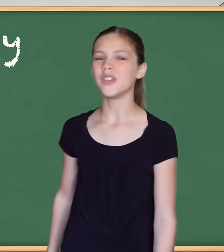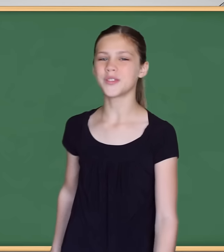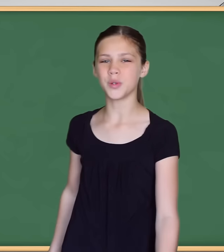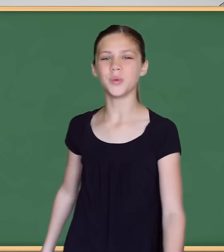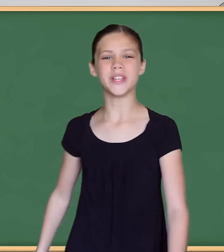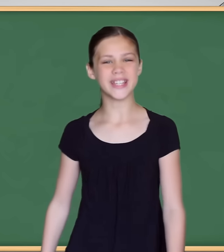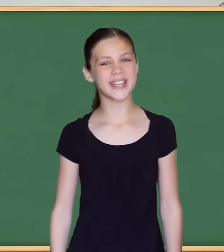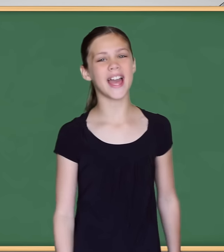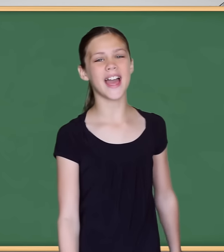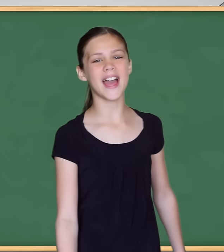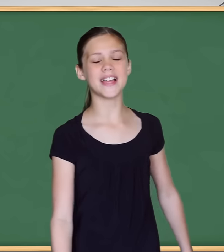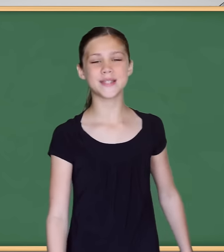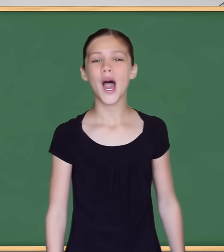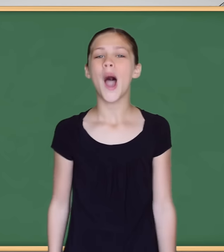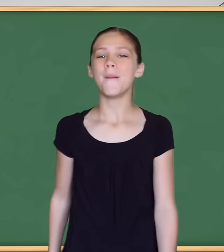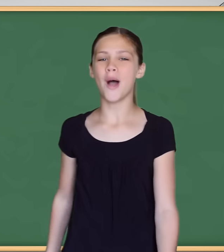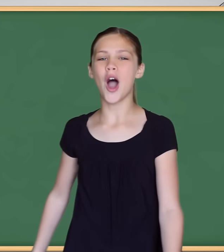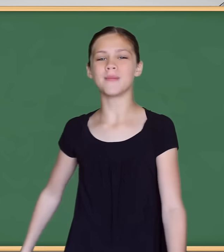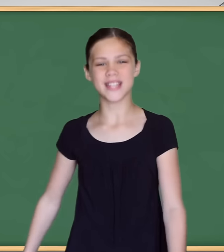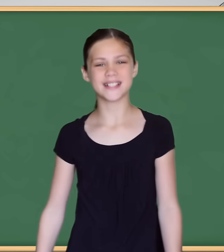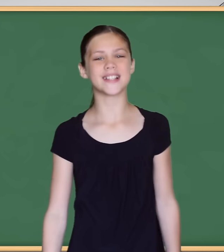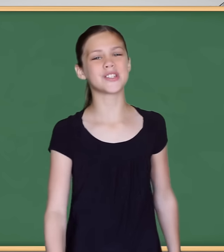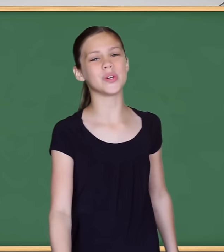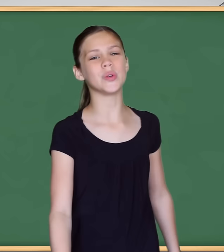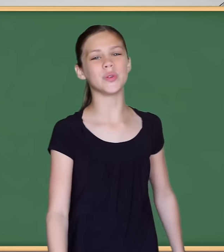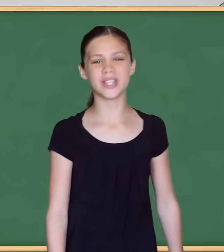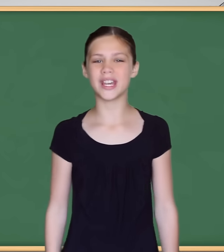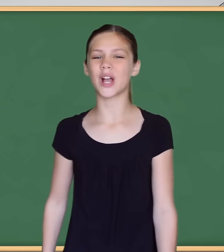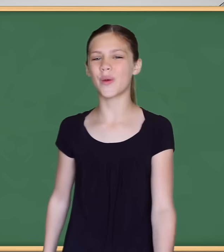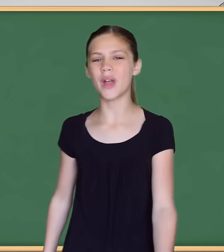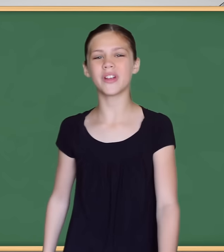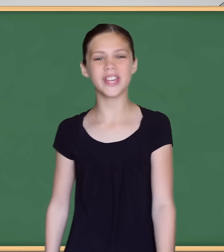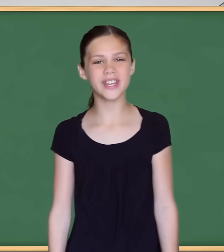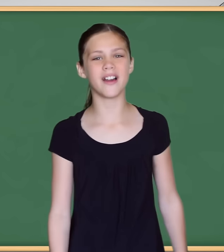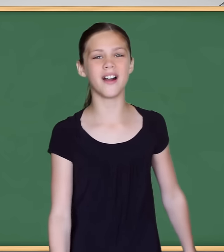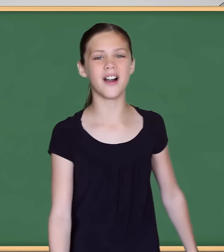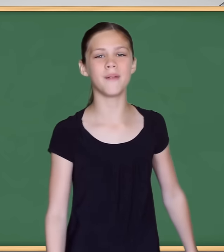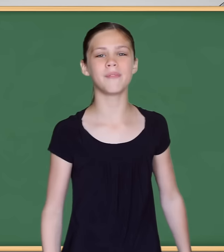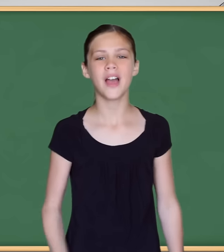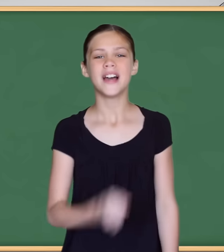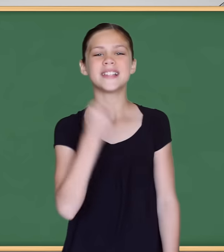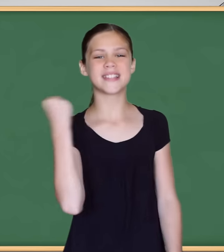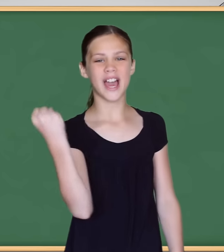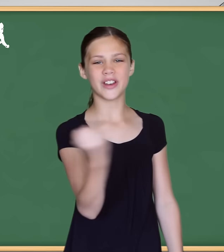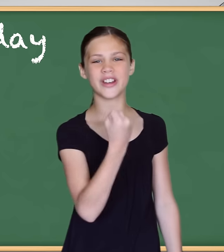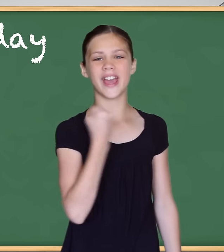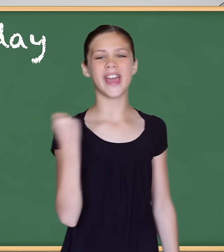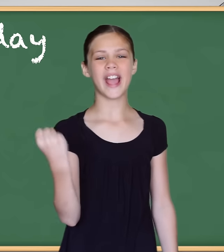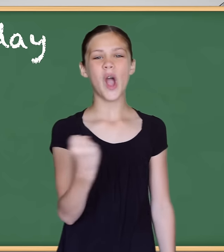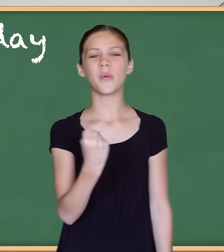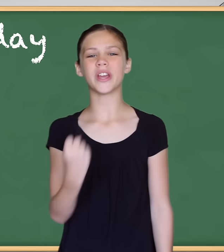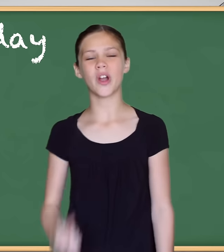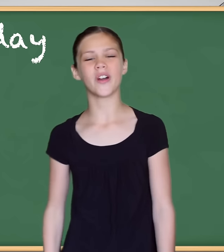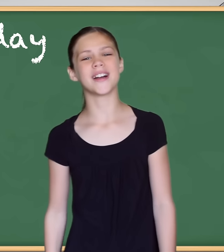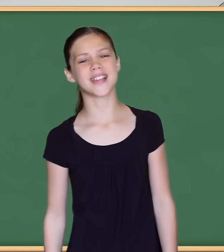the school weekends. Mom takes us to the aquarium. Saturday, Saturday, go to